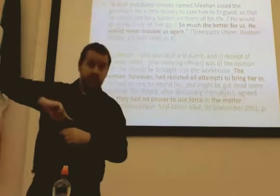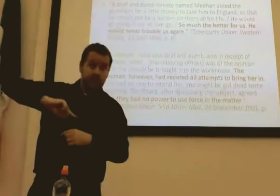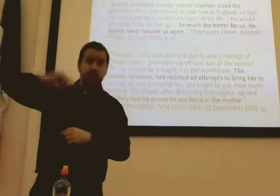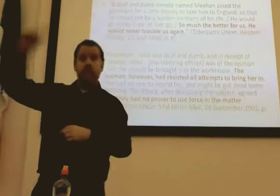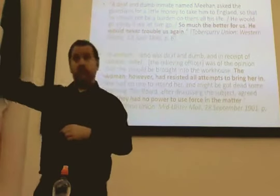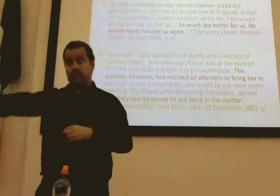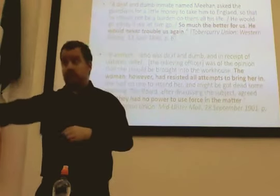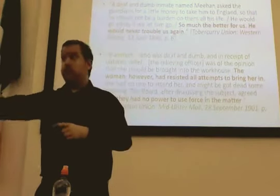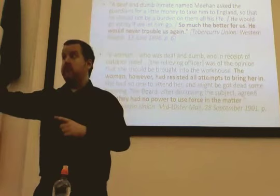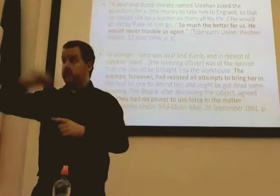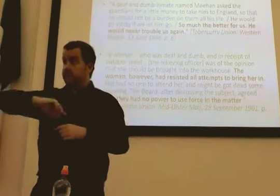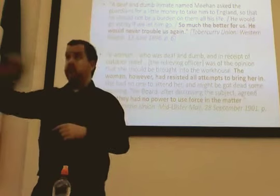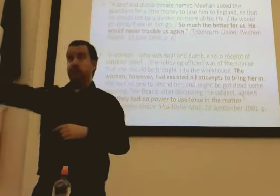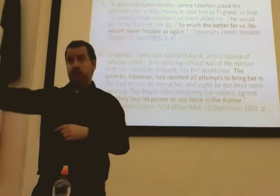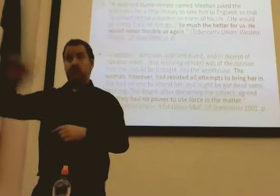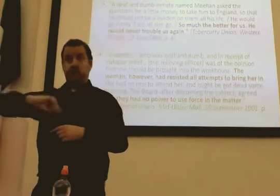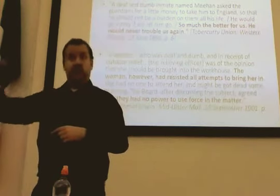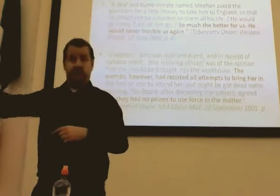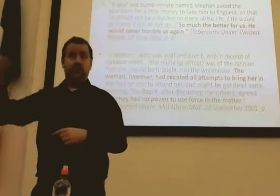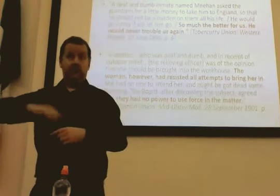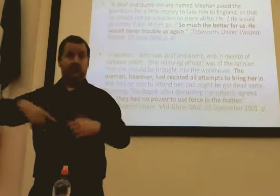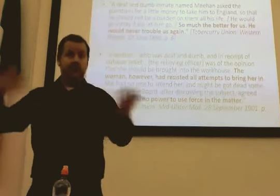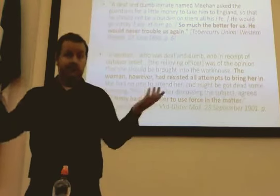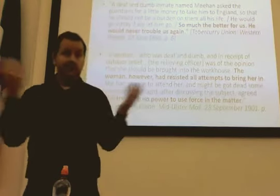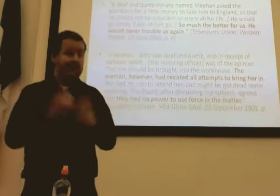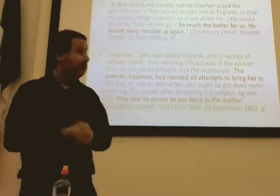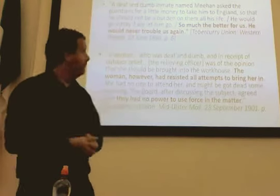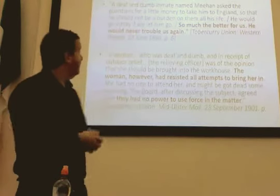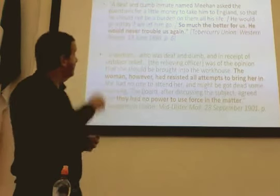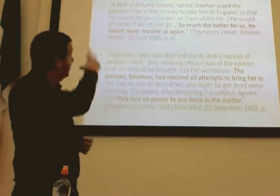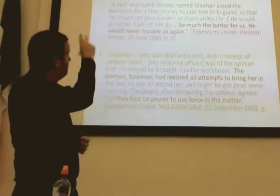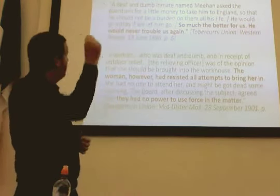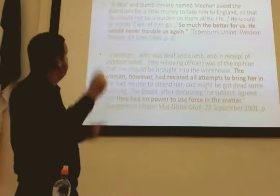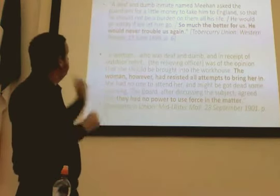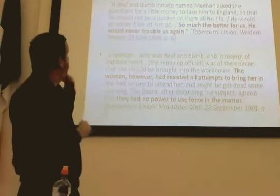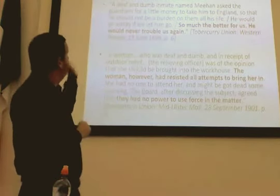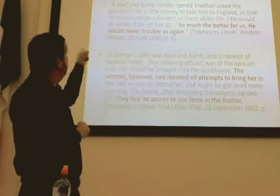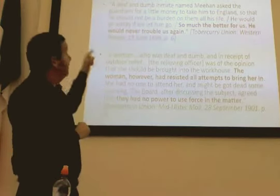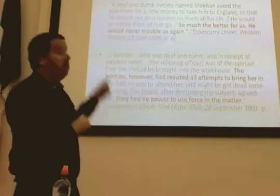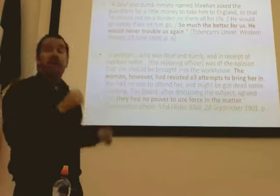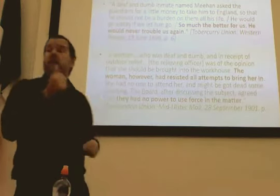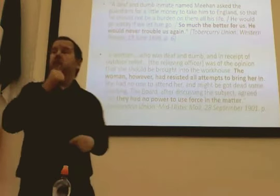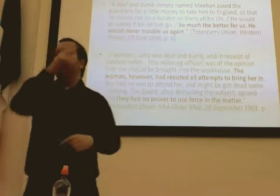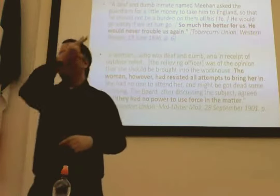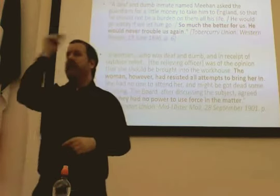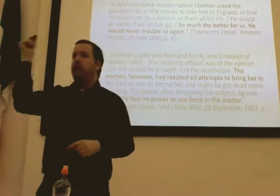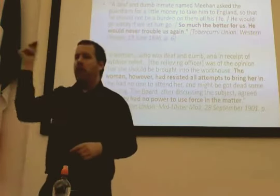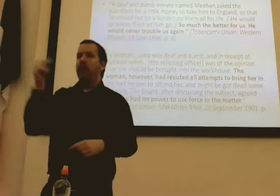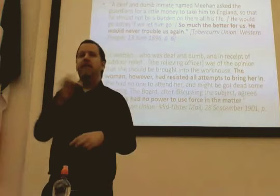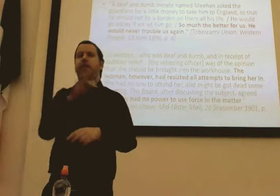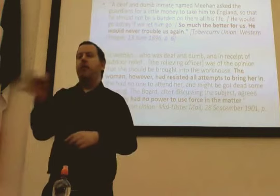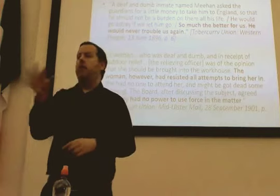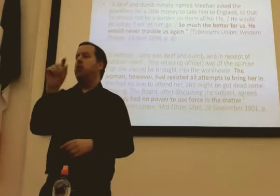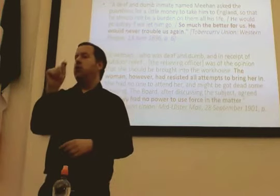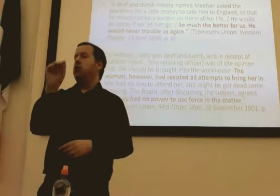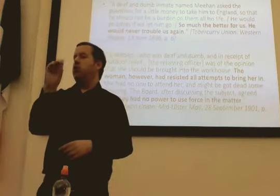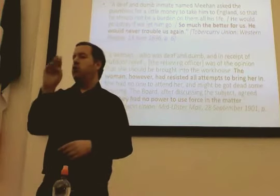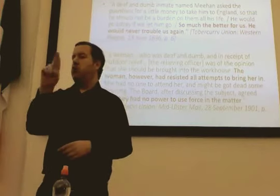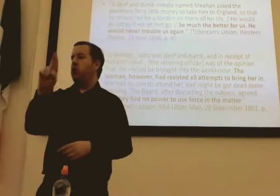But you can also return again, and many people did.